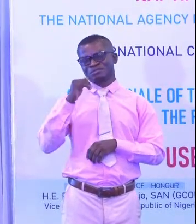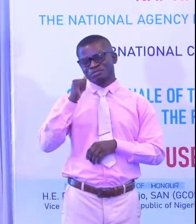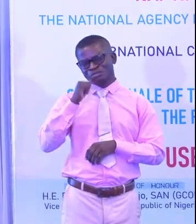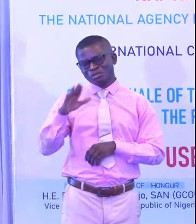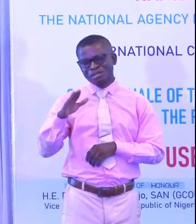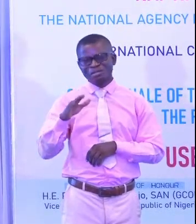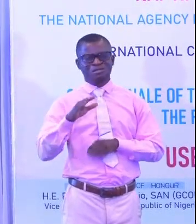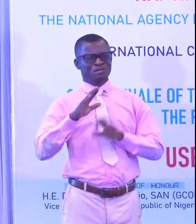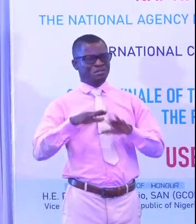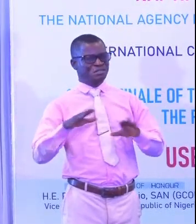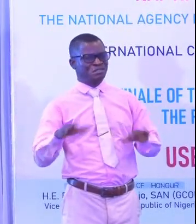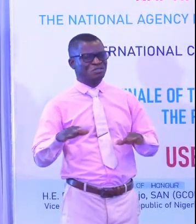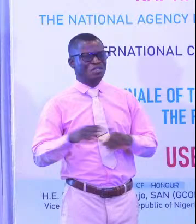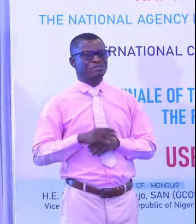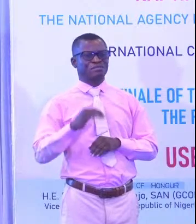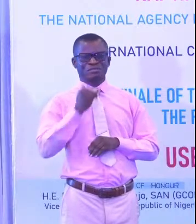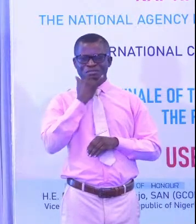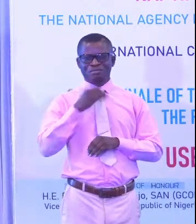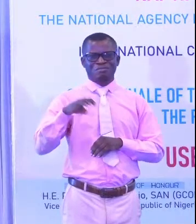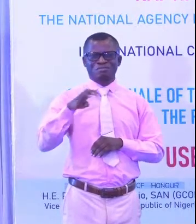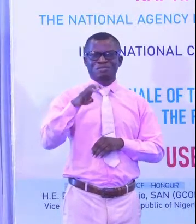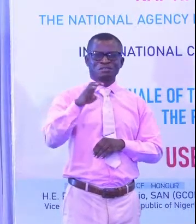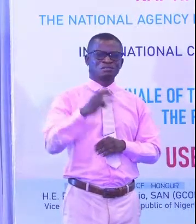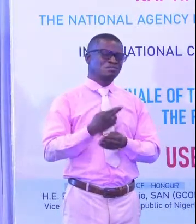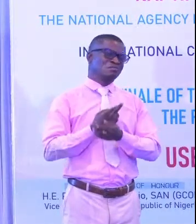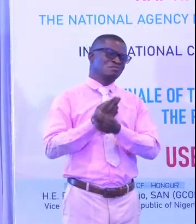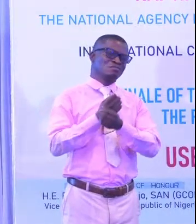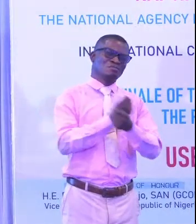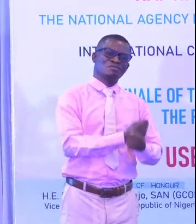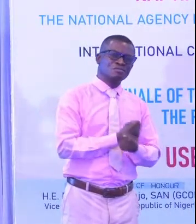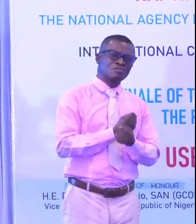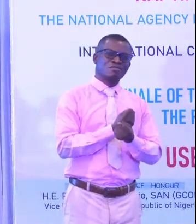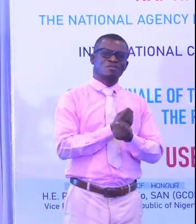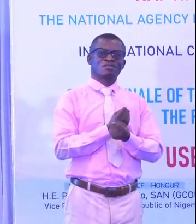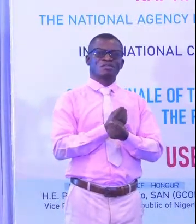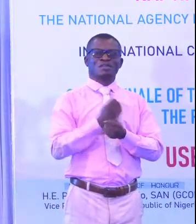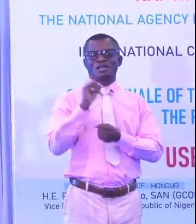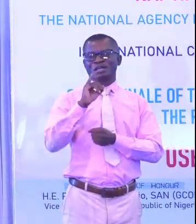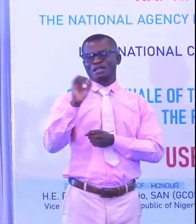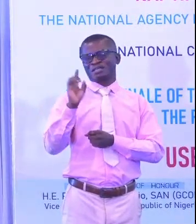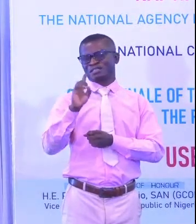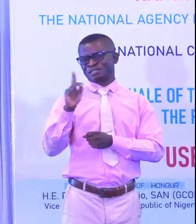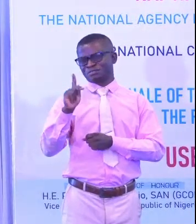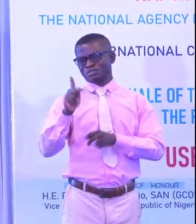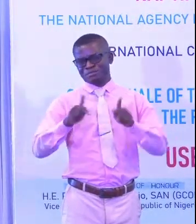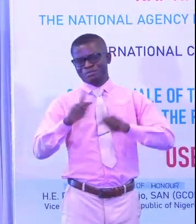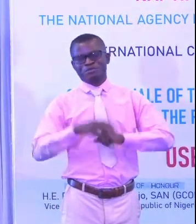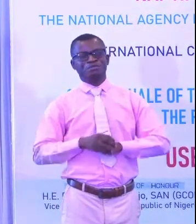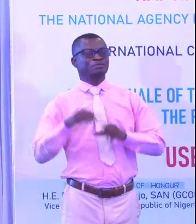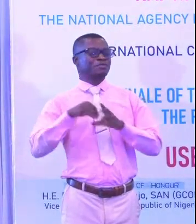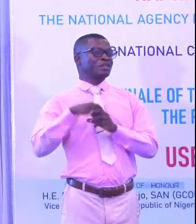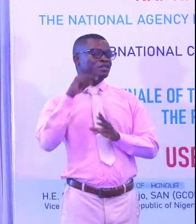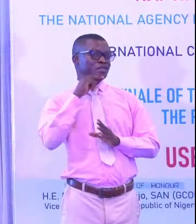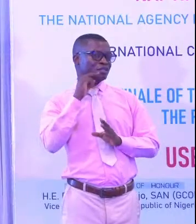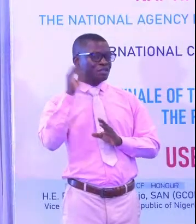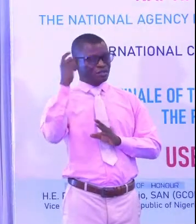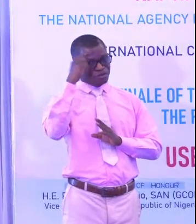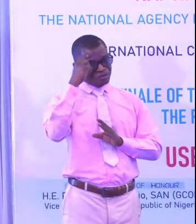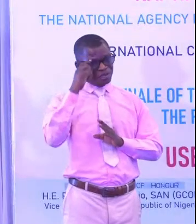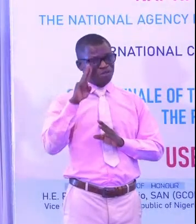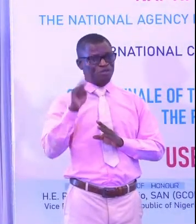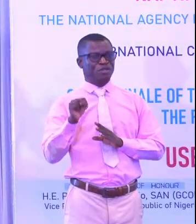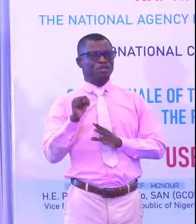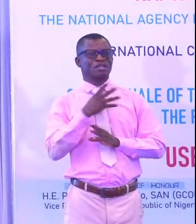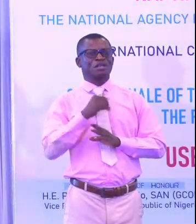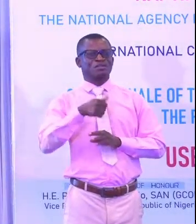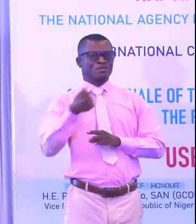migrants, refugees, and internally displaced people. In Nigeria, government, UN, and others have been